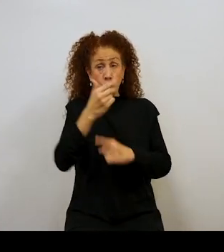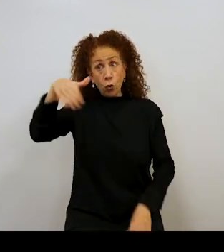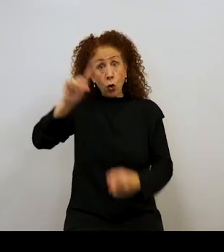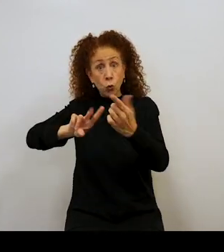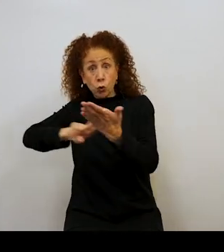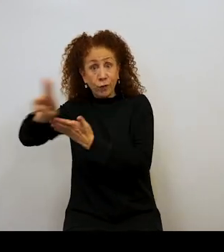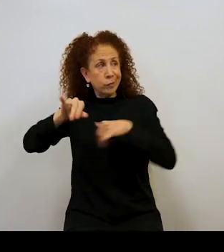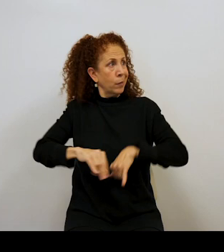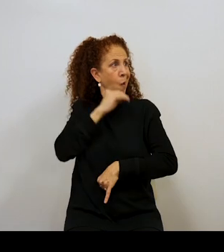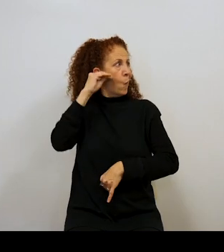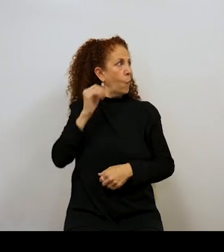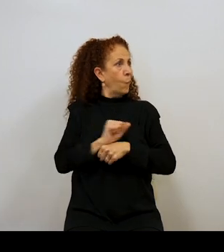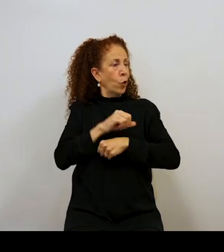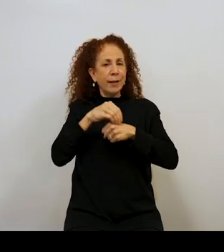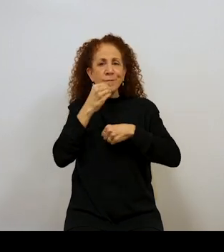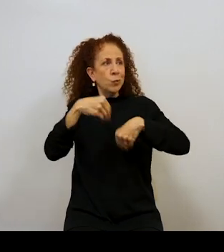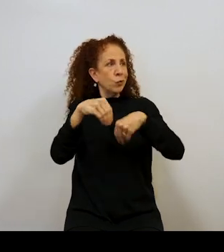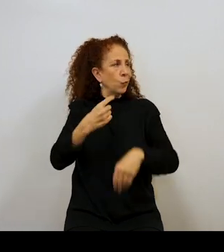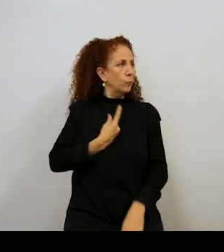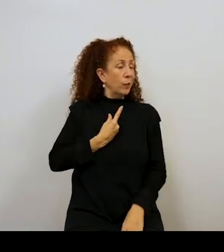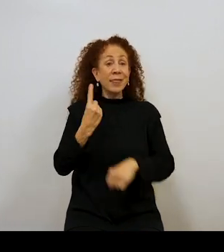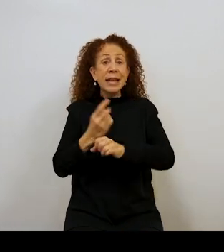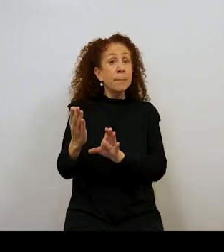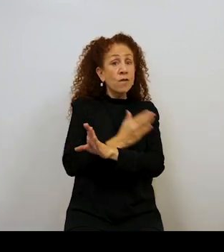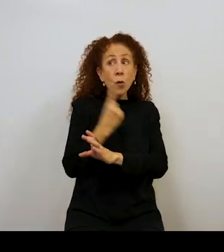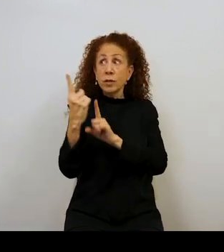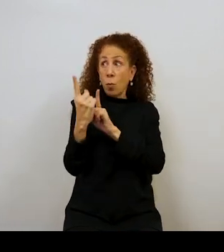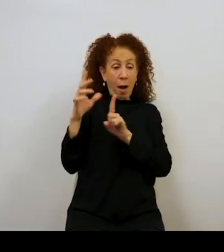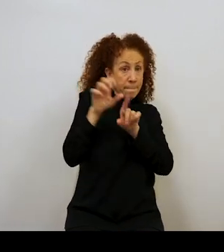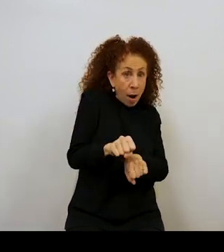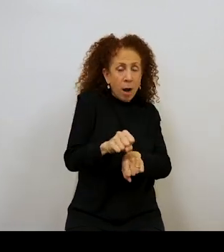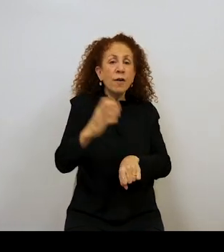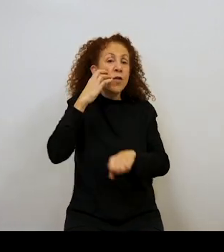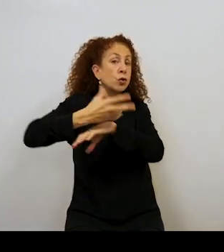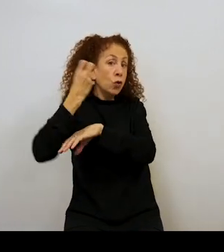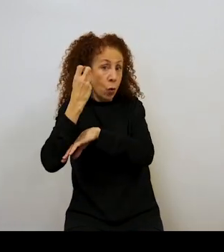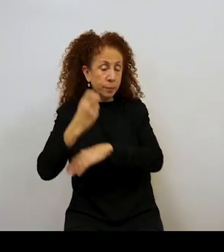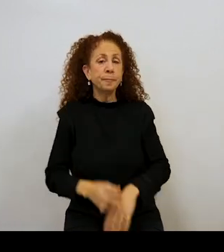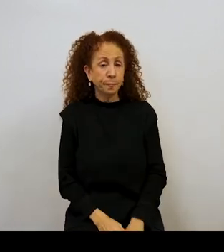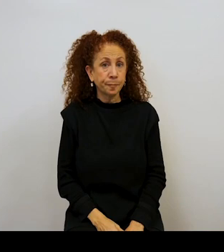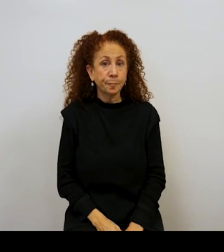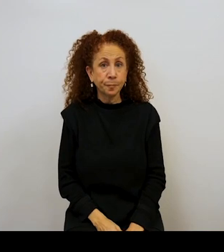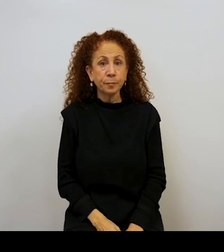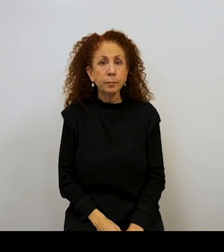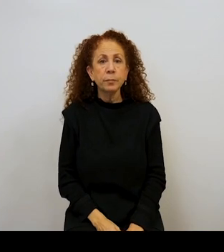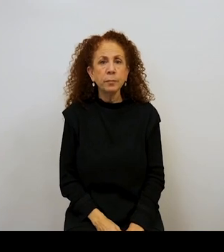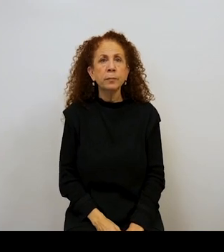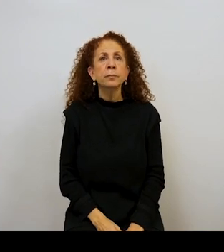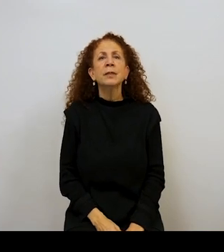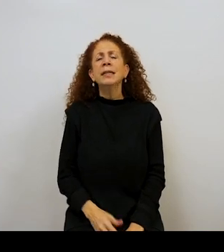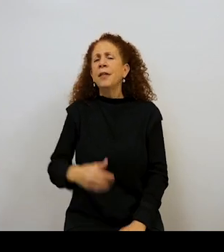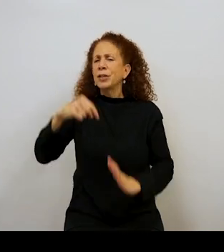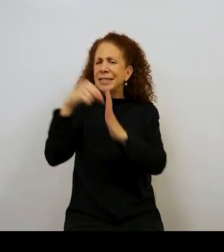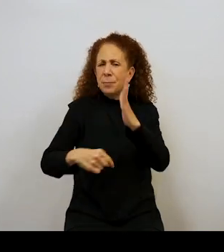He hasn't. He's working at the greengrocer's. The day before, he's been mugged and his phone was stolen. There is a deeper sense